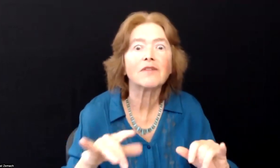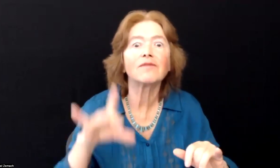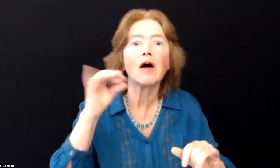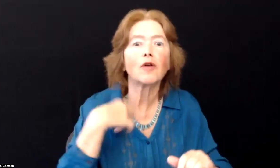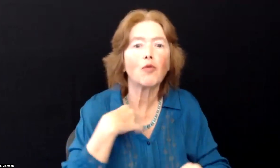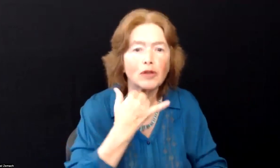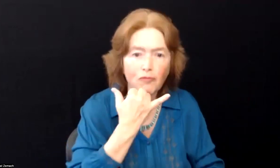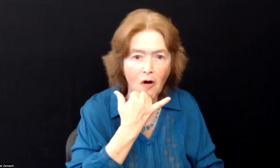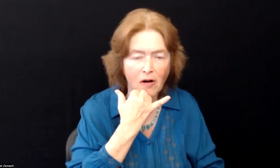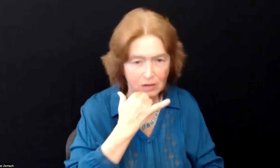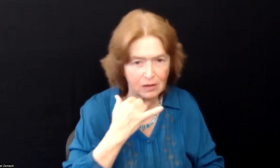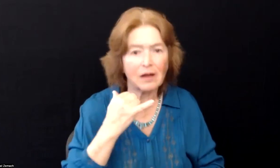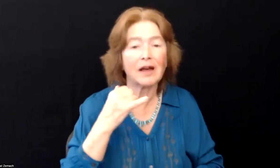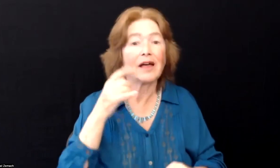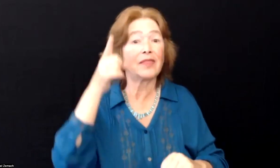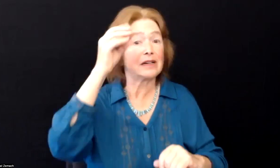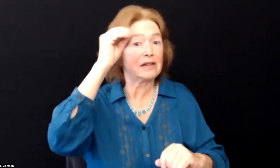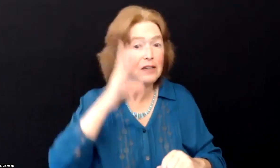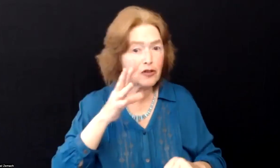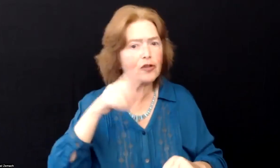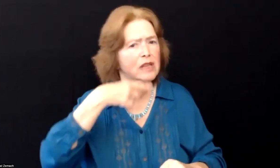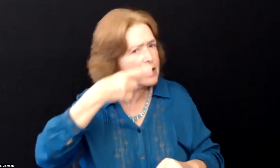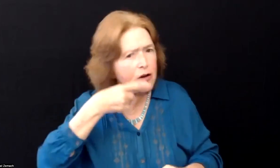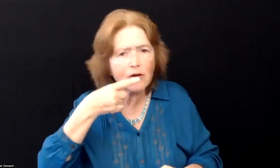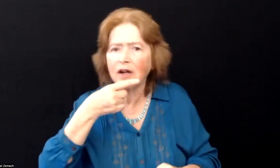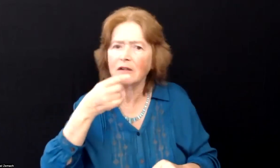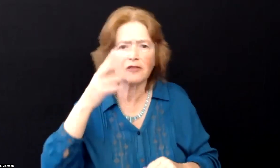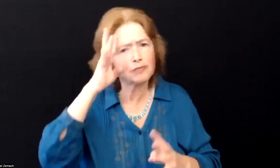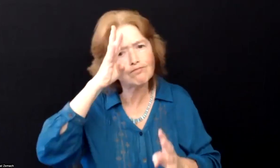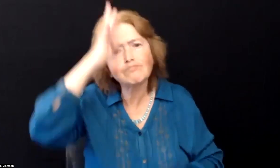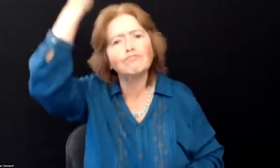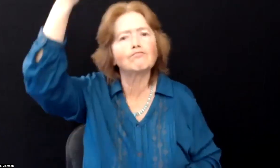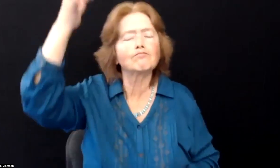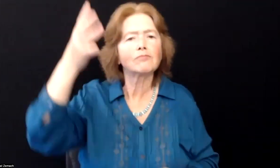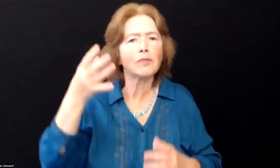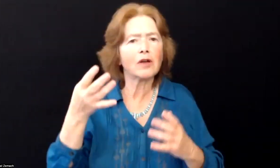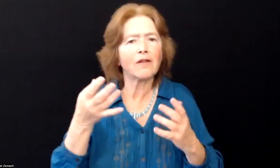to realize that no, that's not what was happening. The